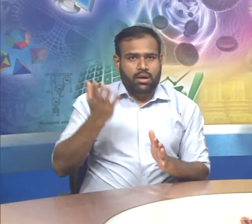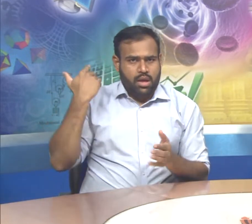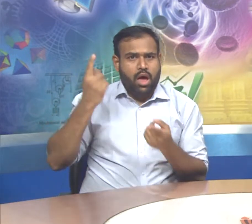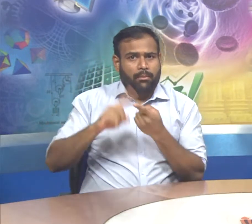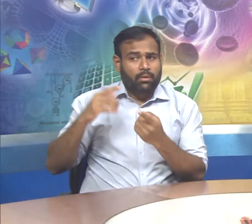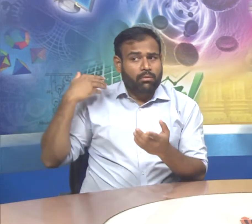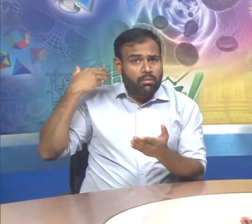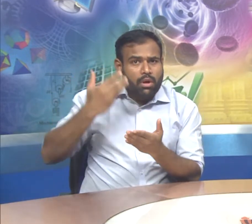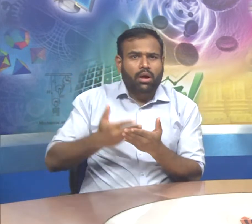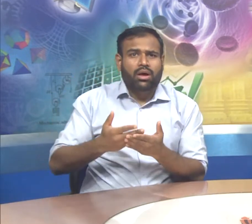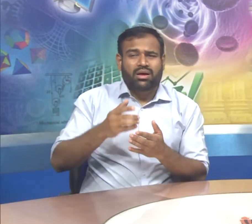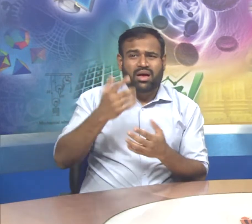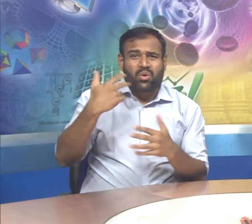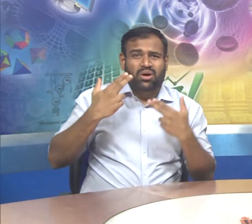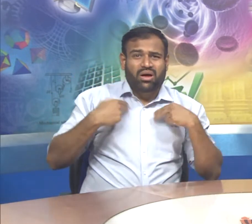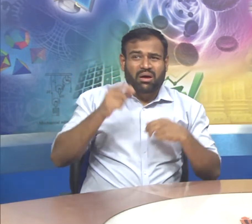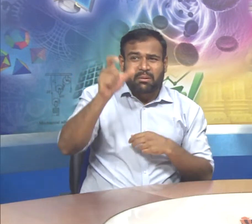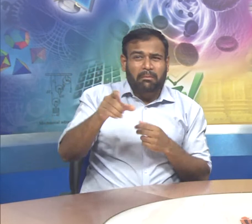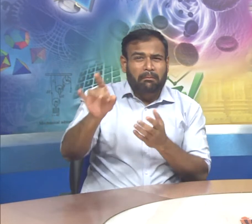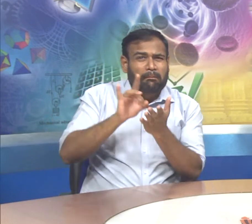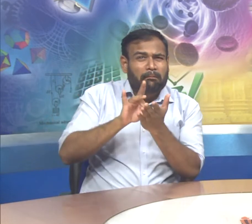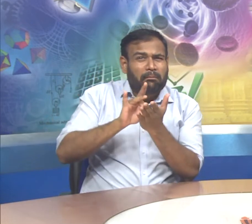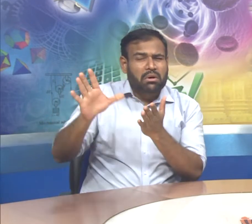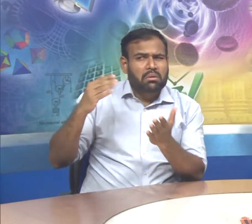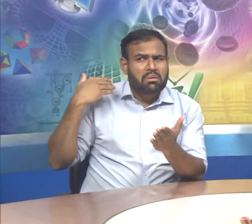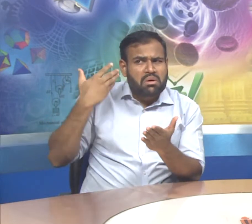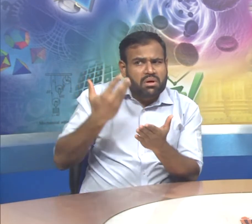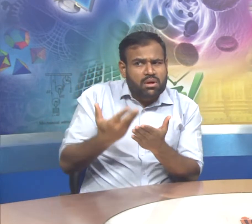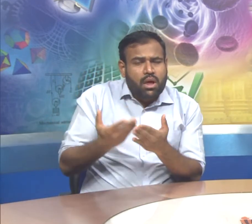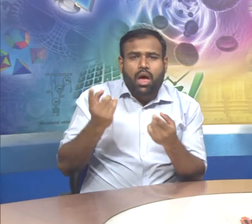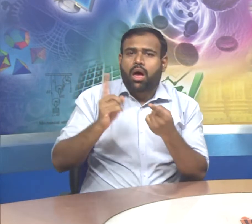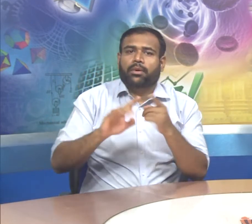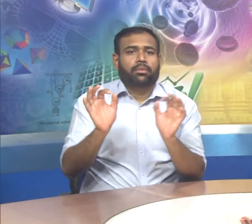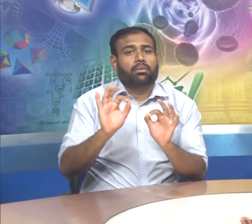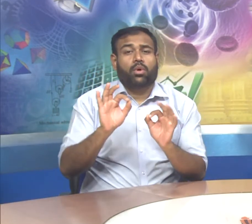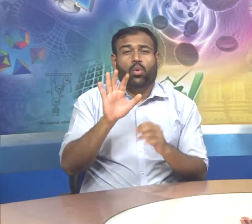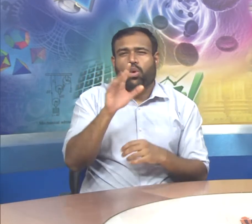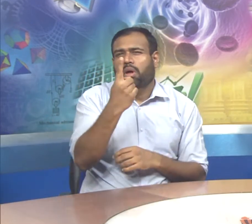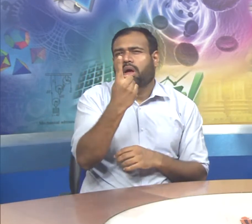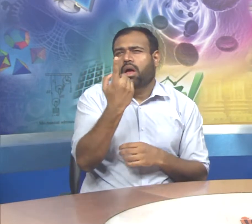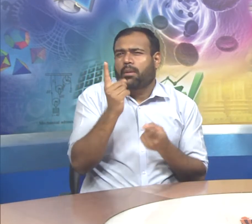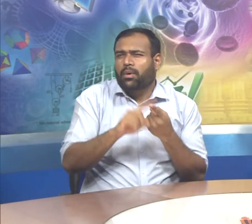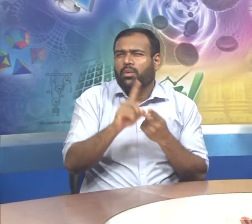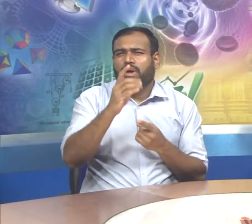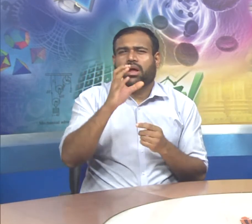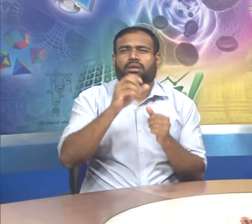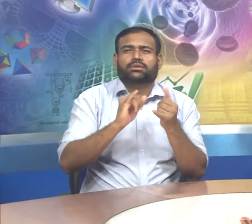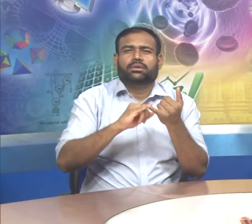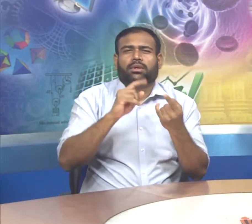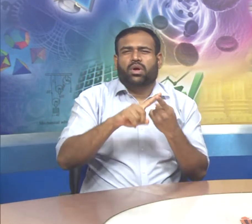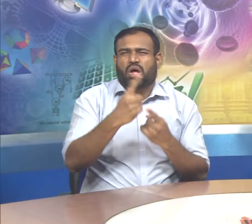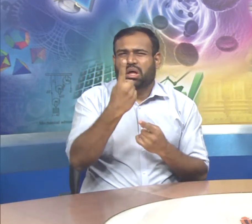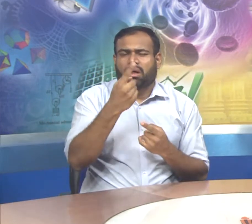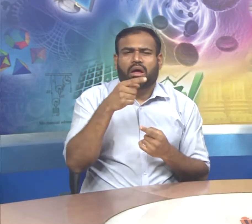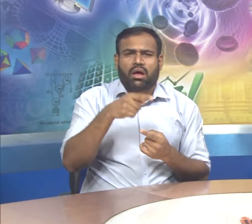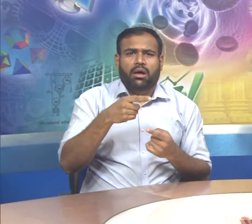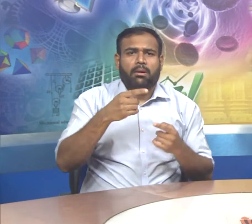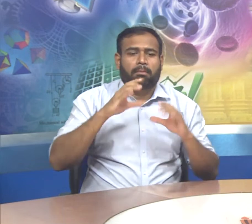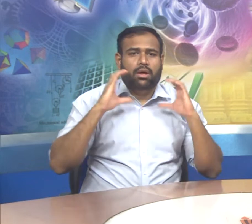So far, proceedings for removal were initiated only in one case against